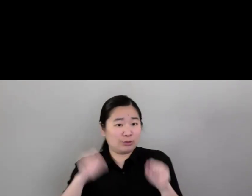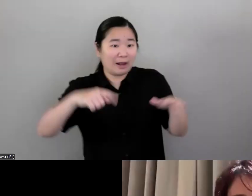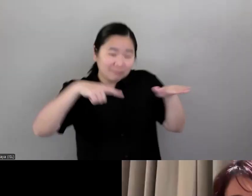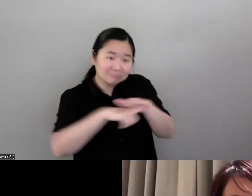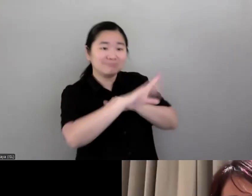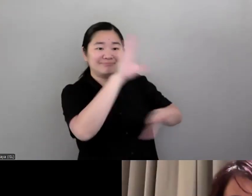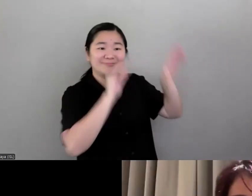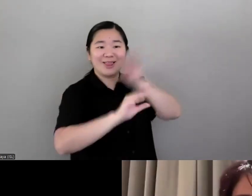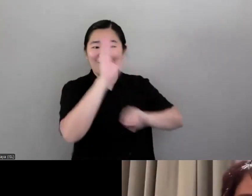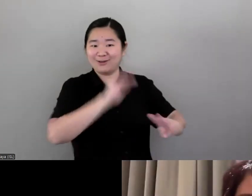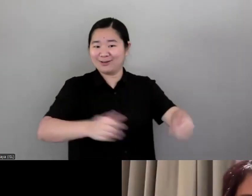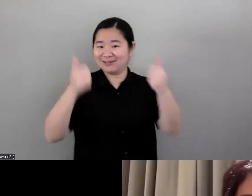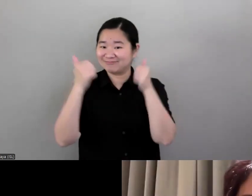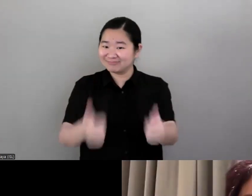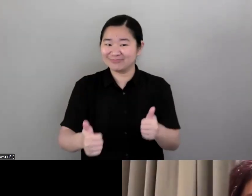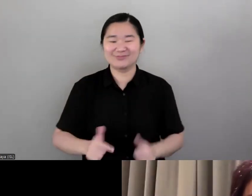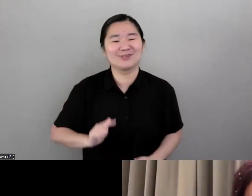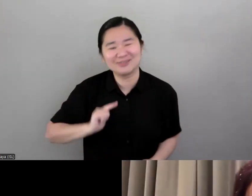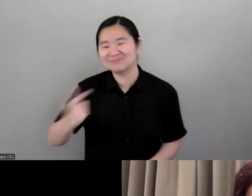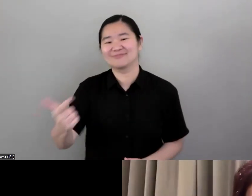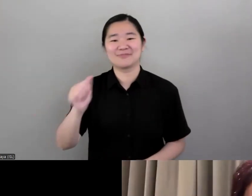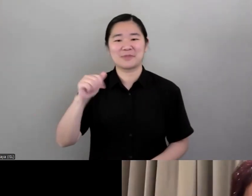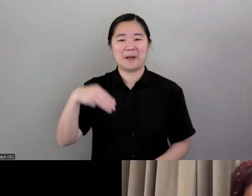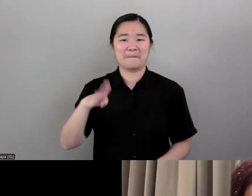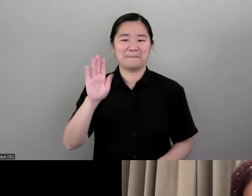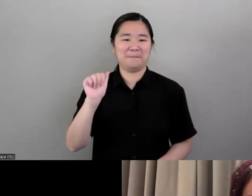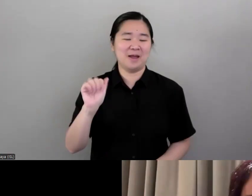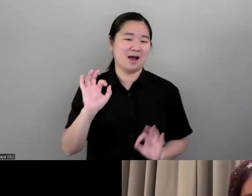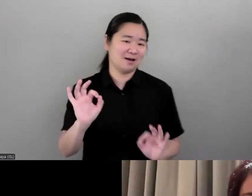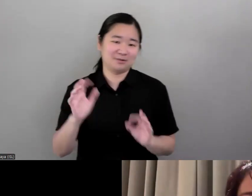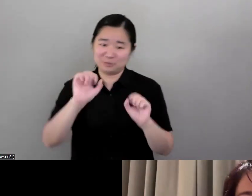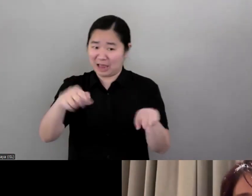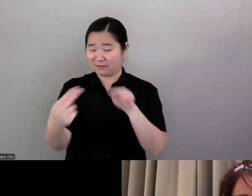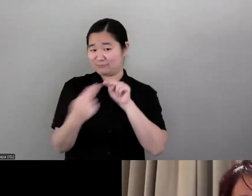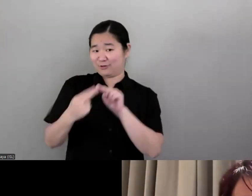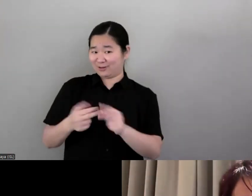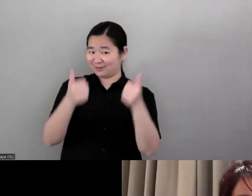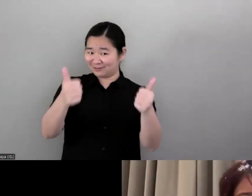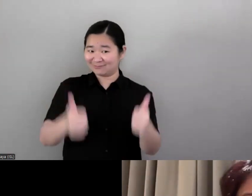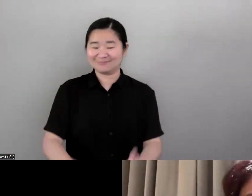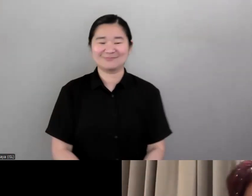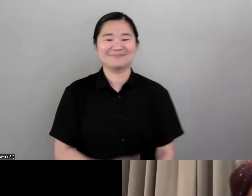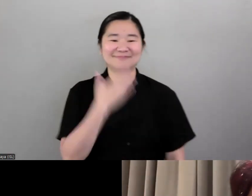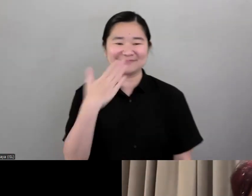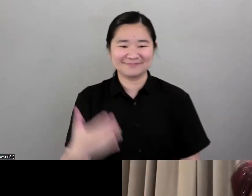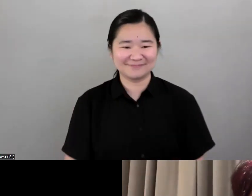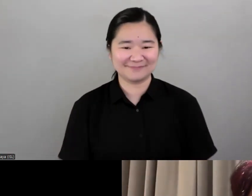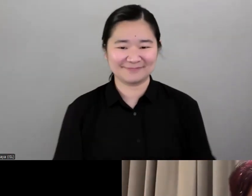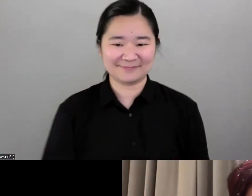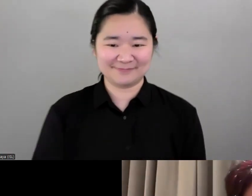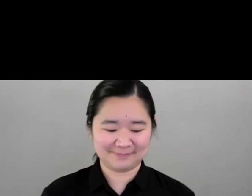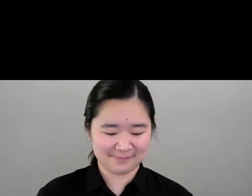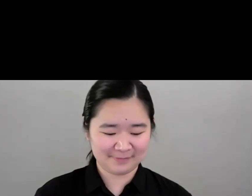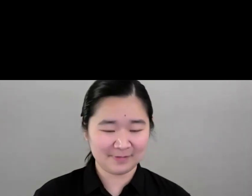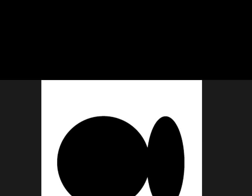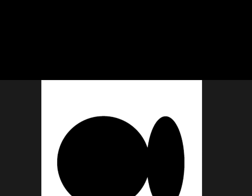Yes. Thank you so much, Emma, for enriching this body of work. I'm now going to just check if